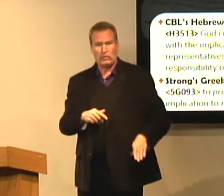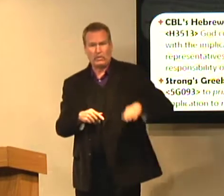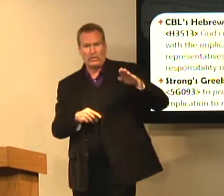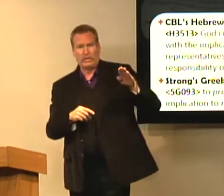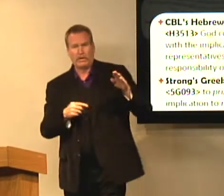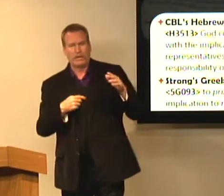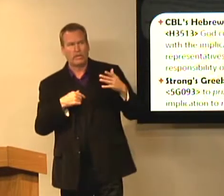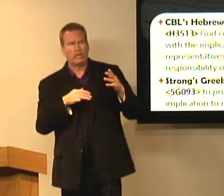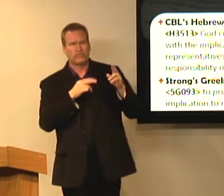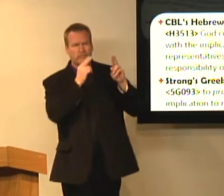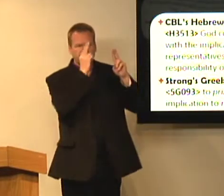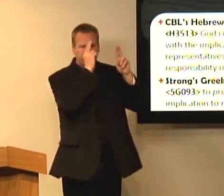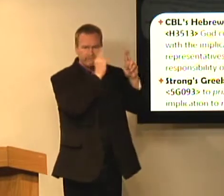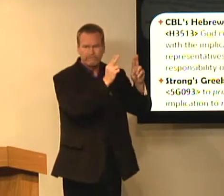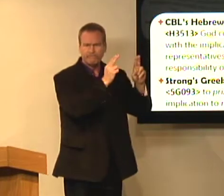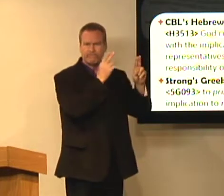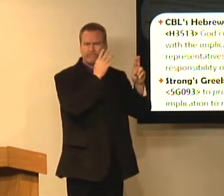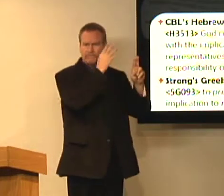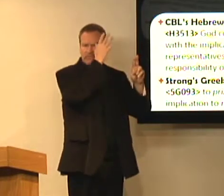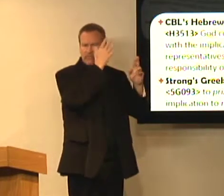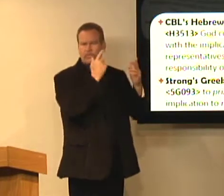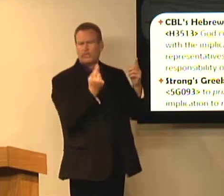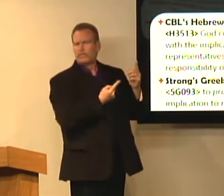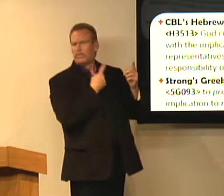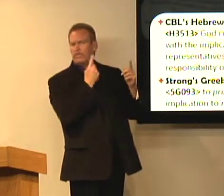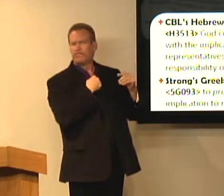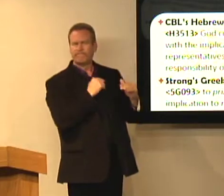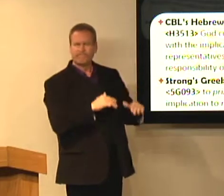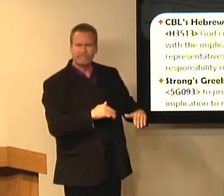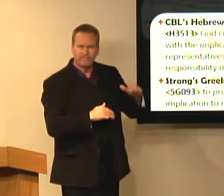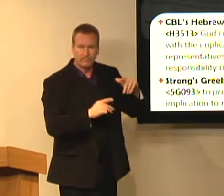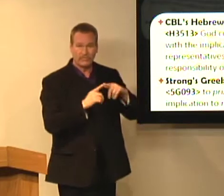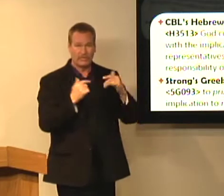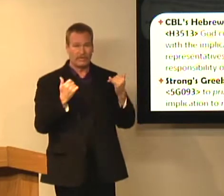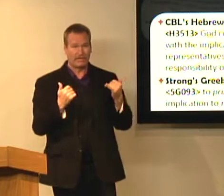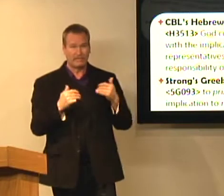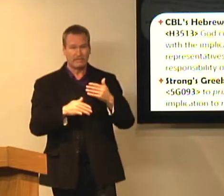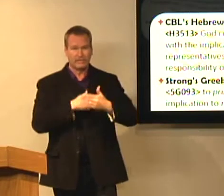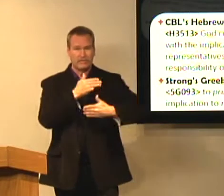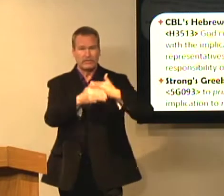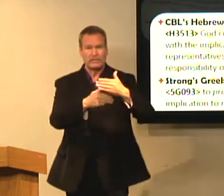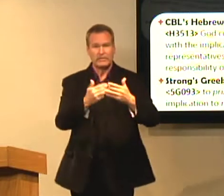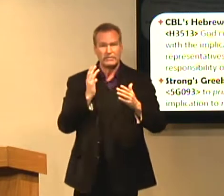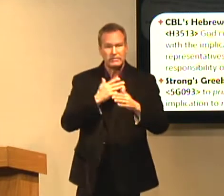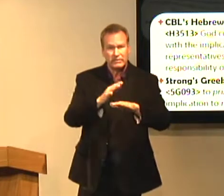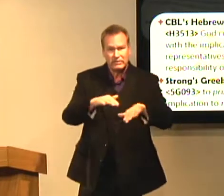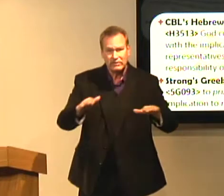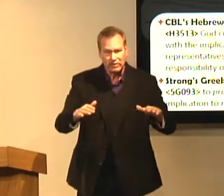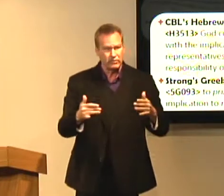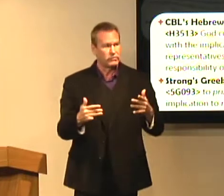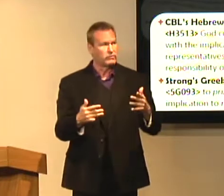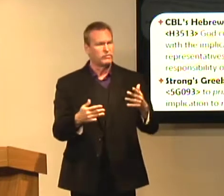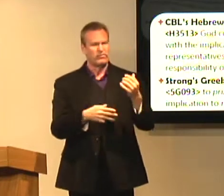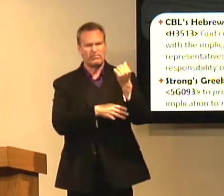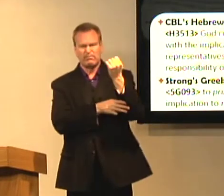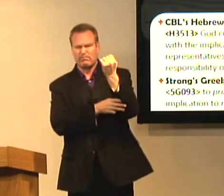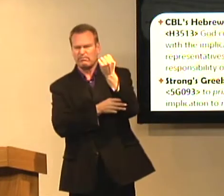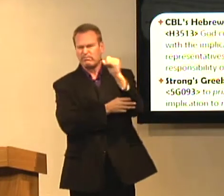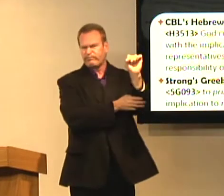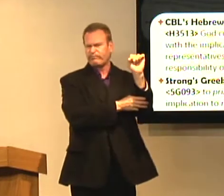commonplace. When I was growing up, it was very important to show honor to your parents. That was the societal expectations. But as the years have gone